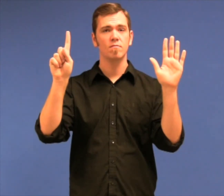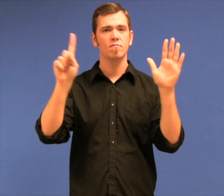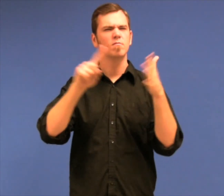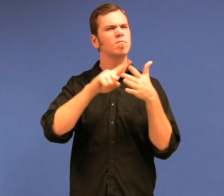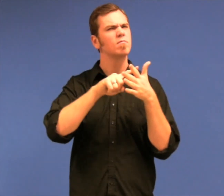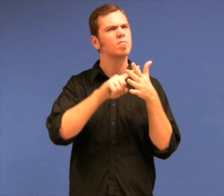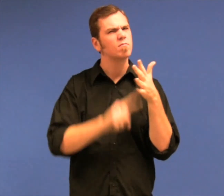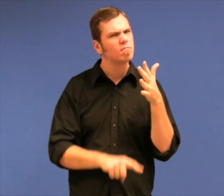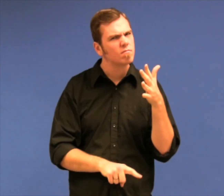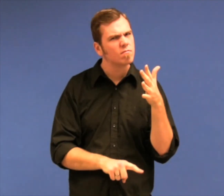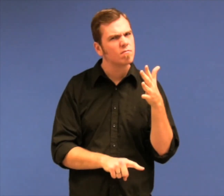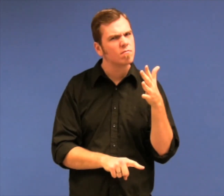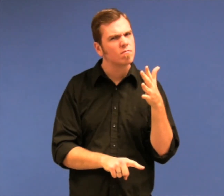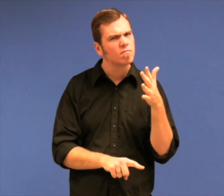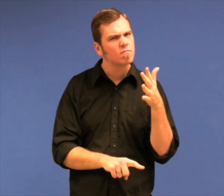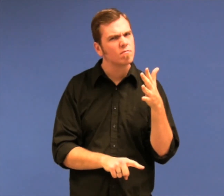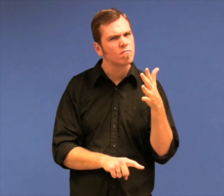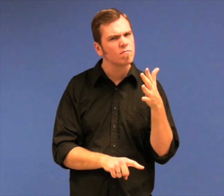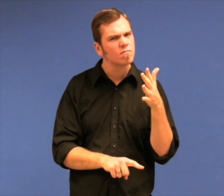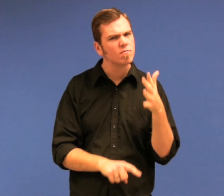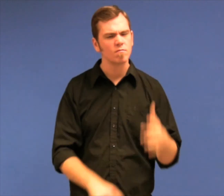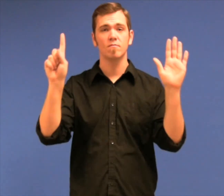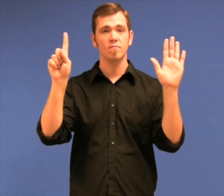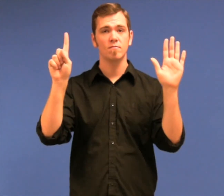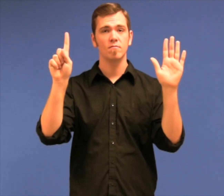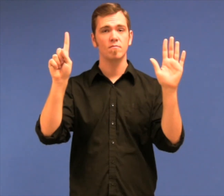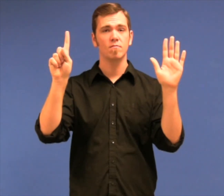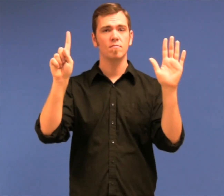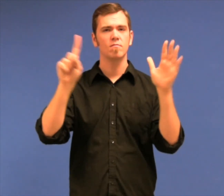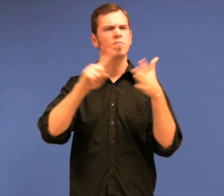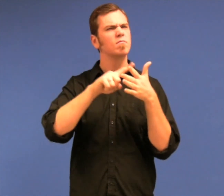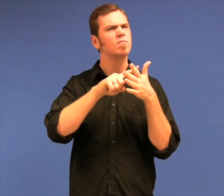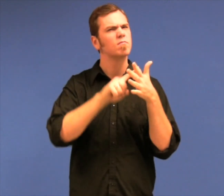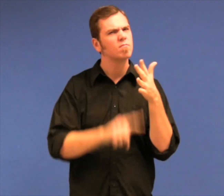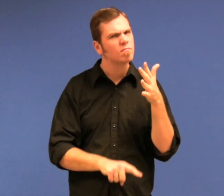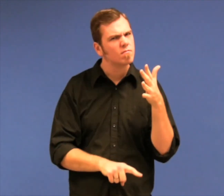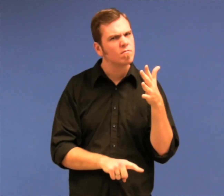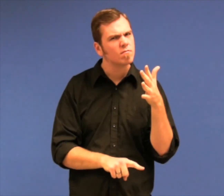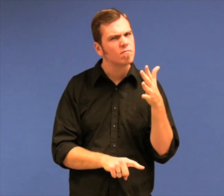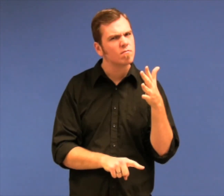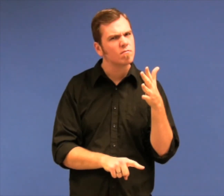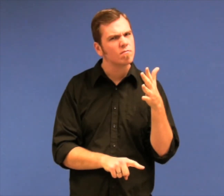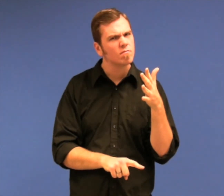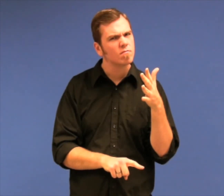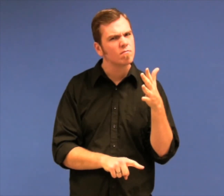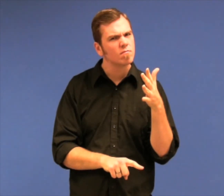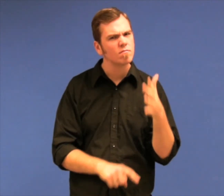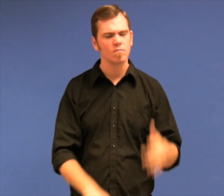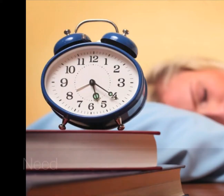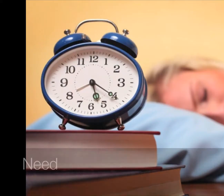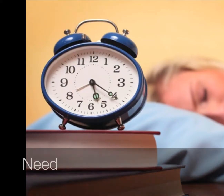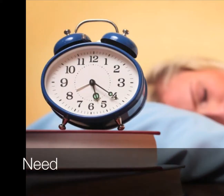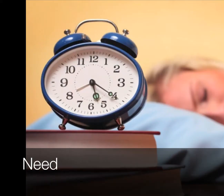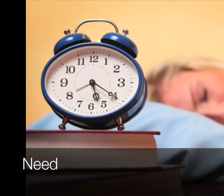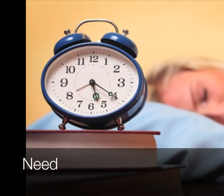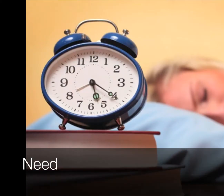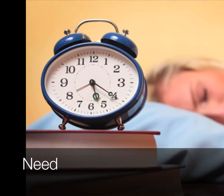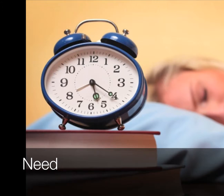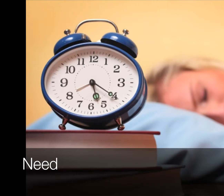is what. This is less common but still used. What? Now let's talk about need. Like